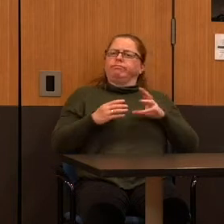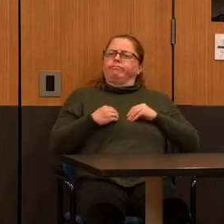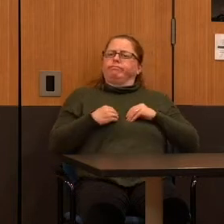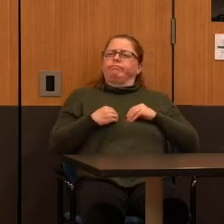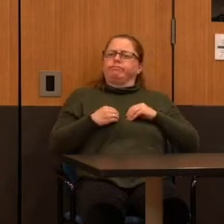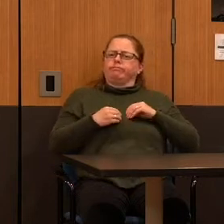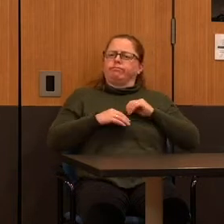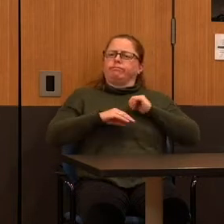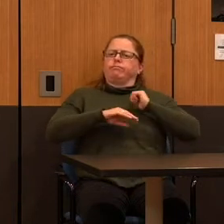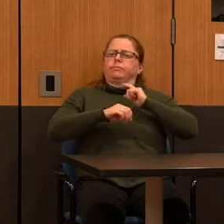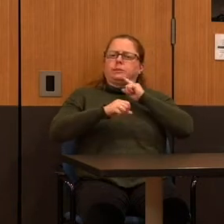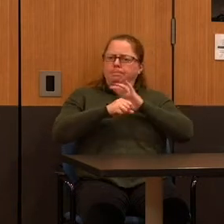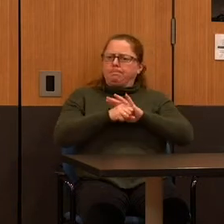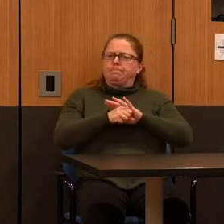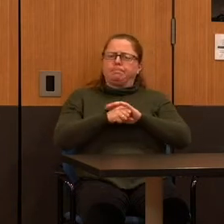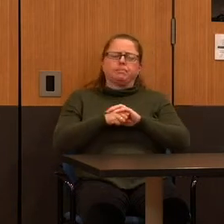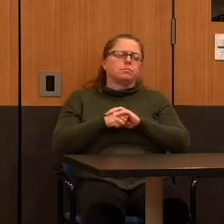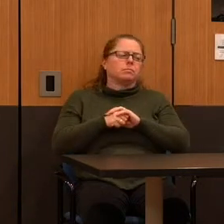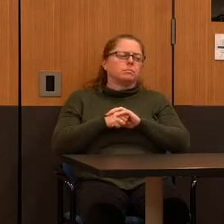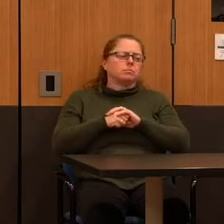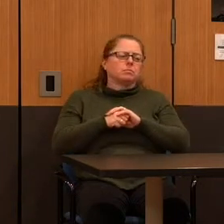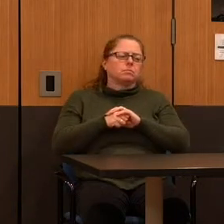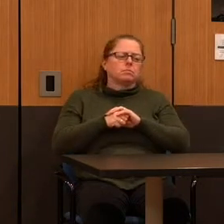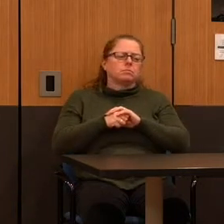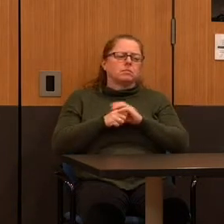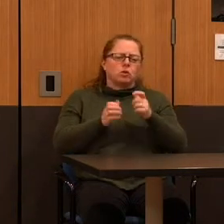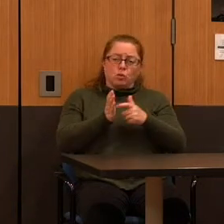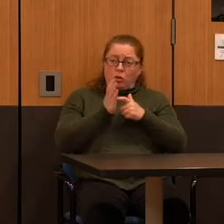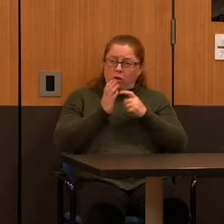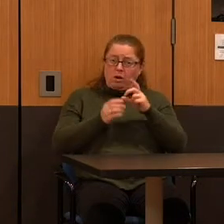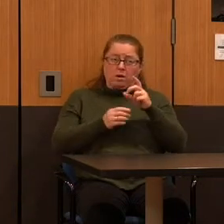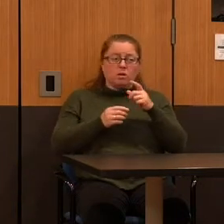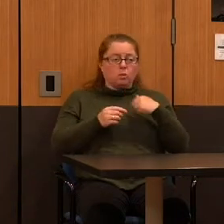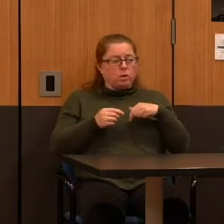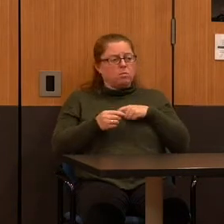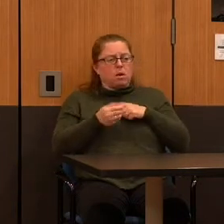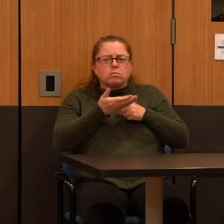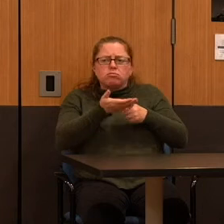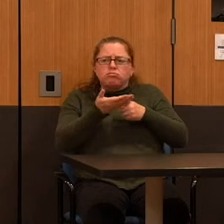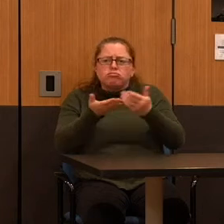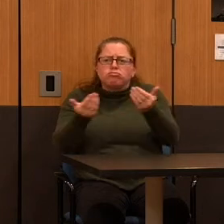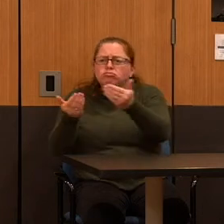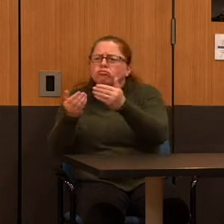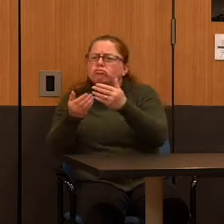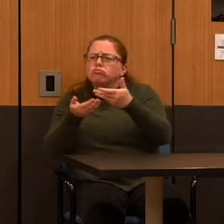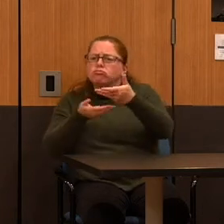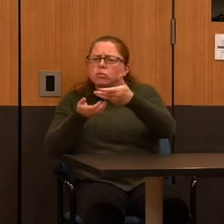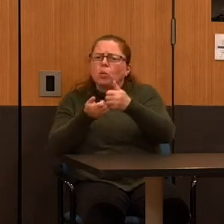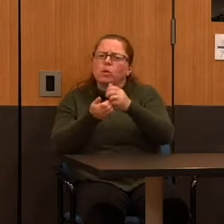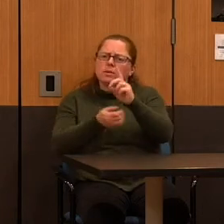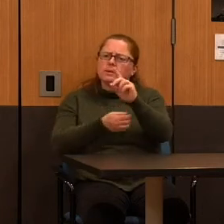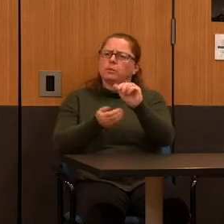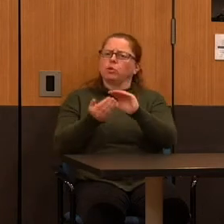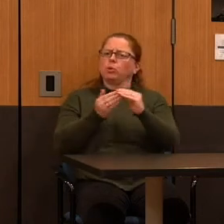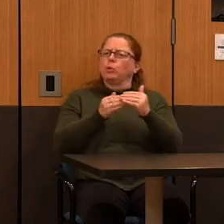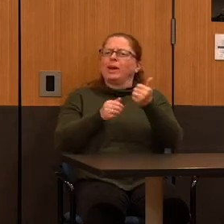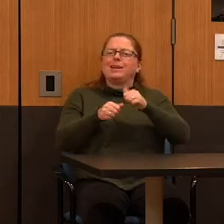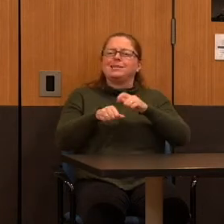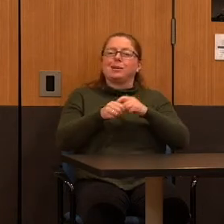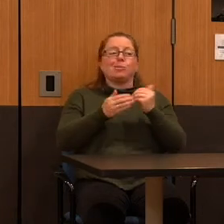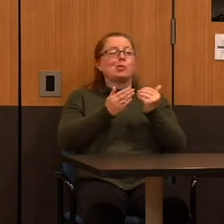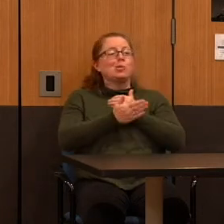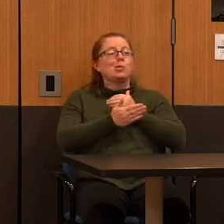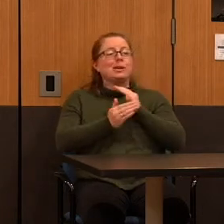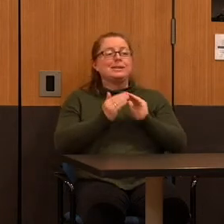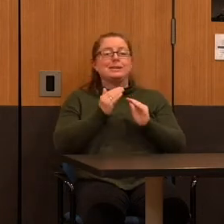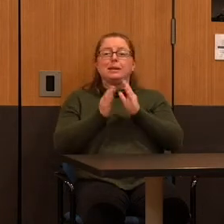that required that the disabled community be consulted whenever new major city planning and